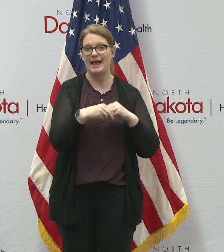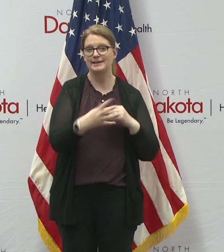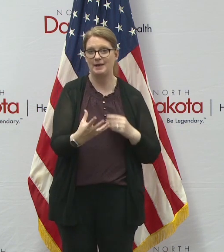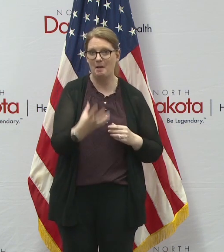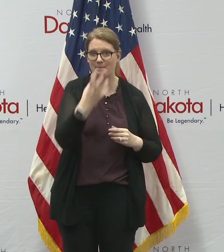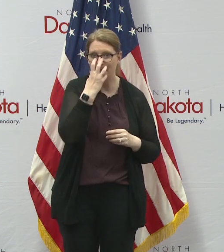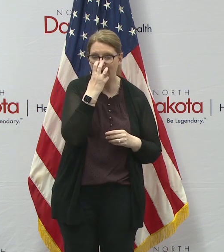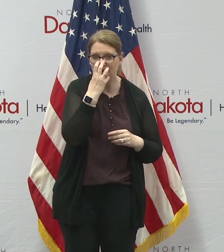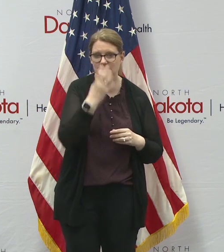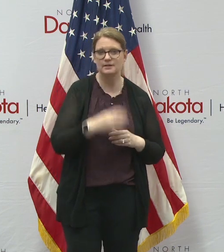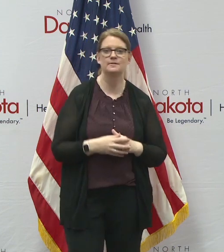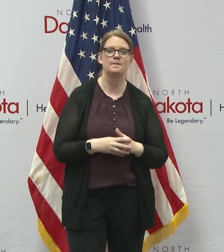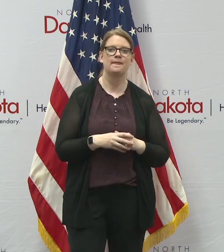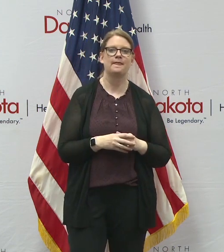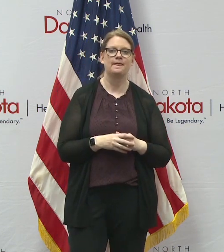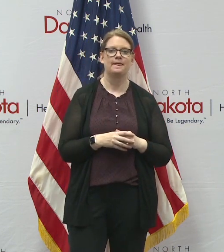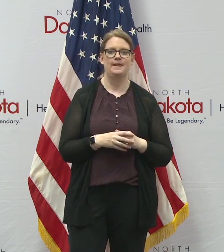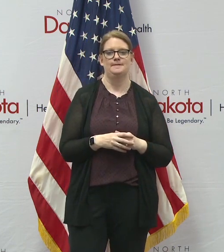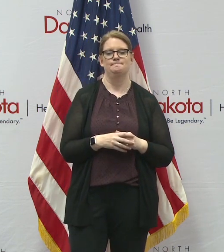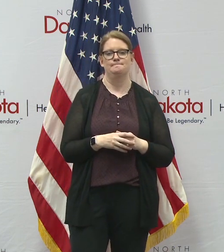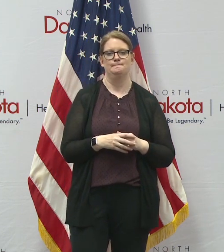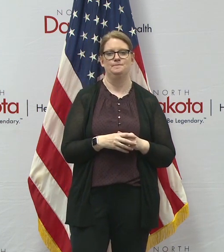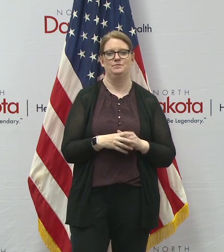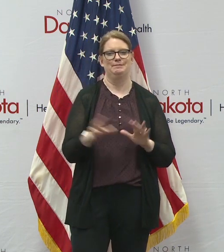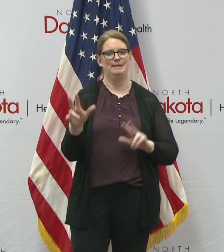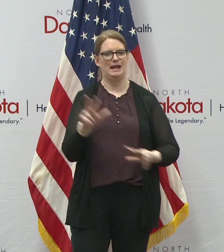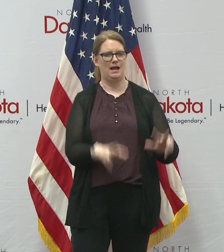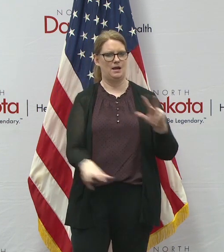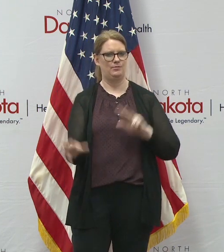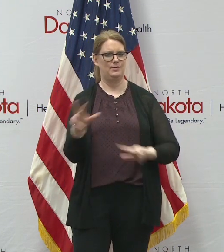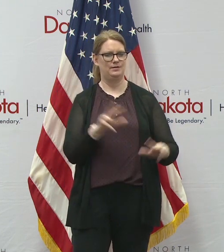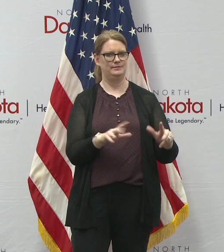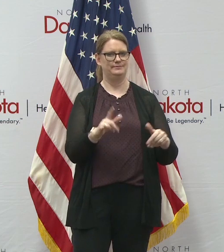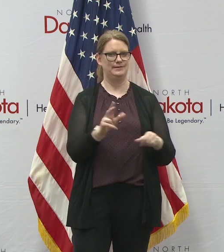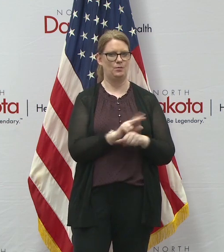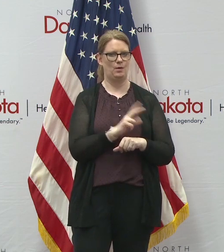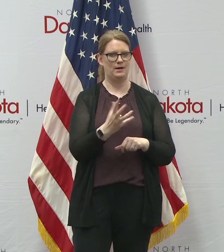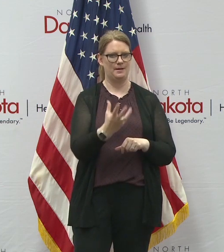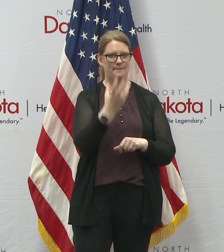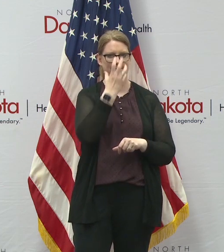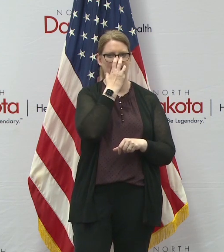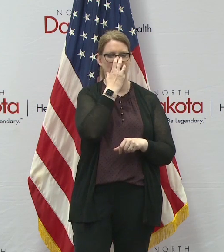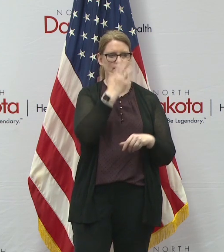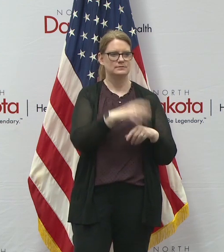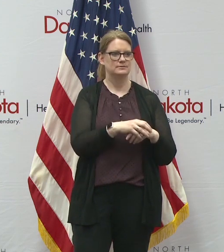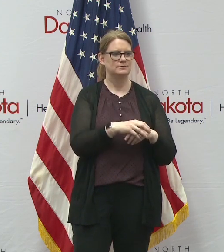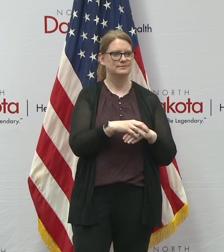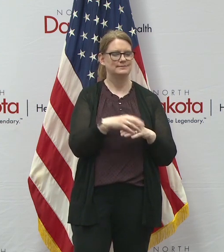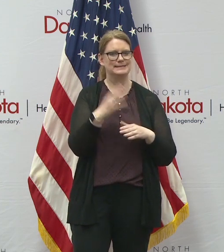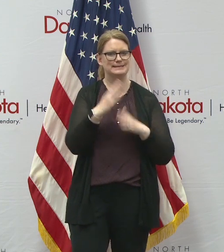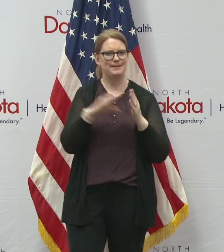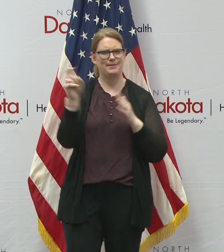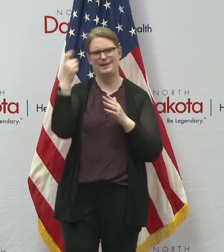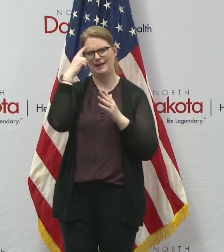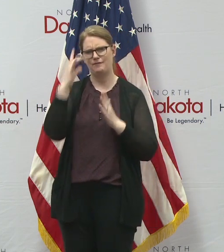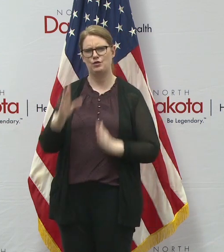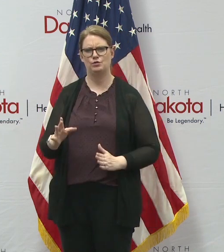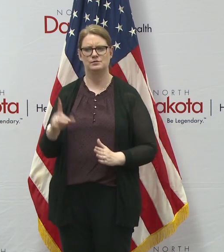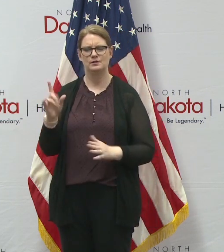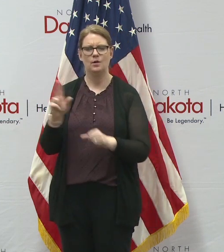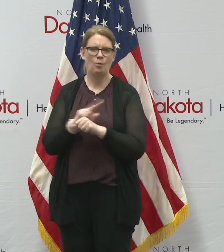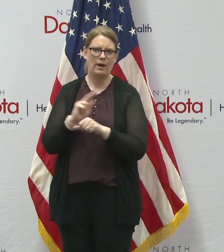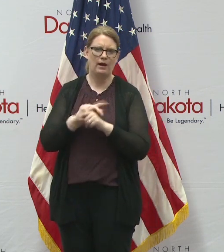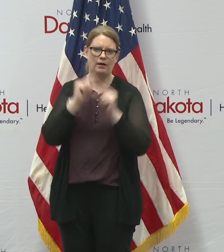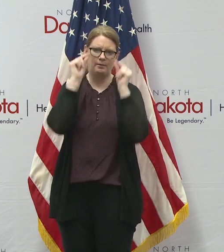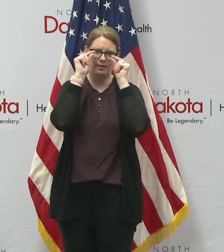think it'd be awkward to communicate wearing a mask. So I know that some other governors wear them and then take